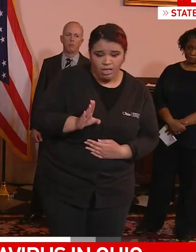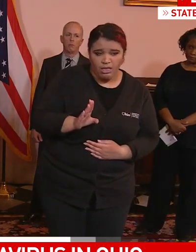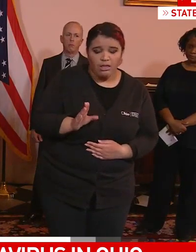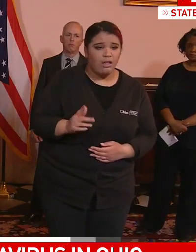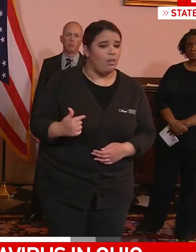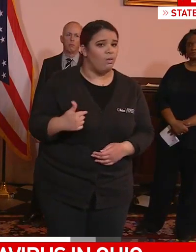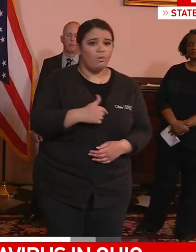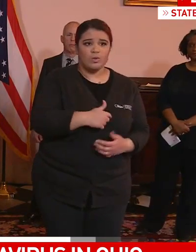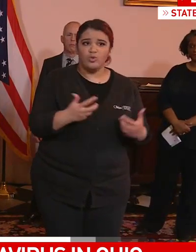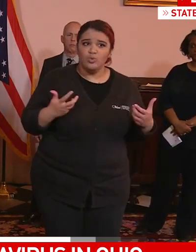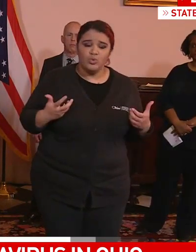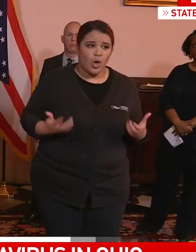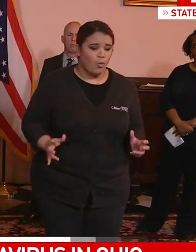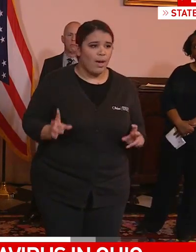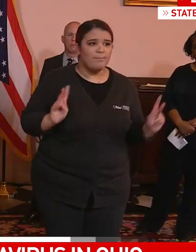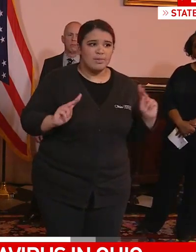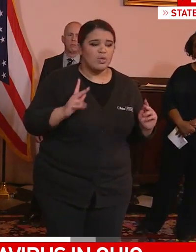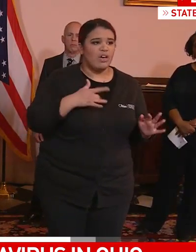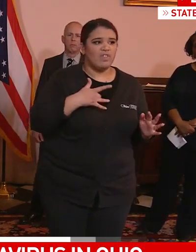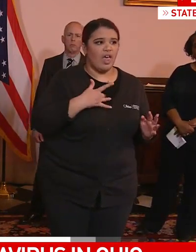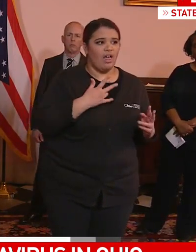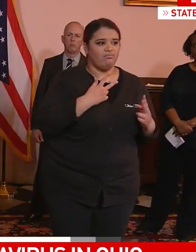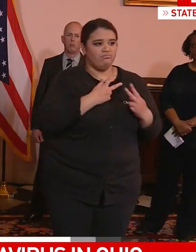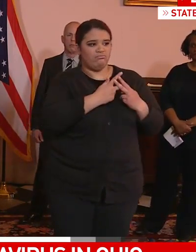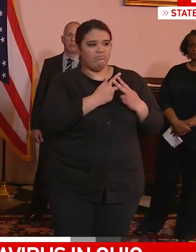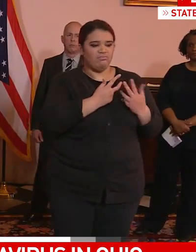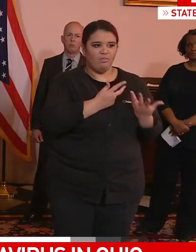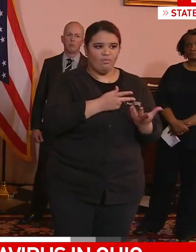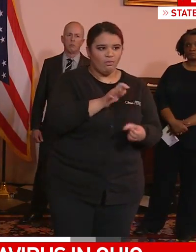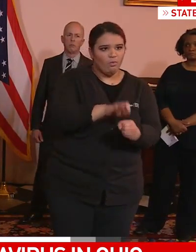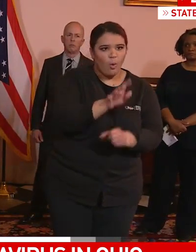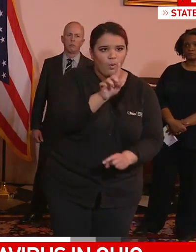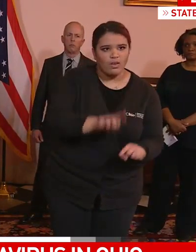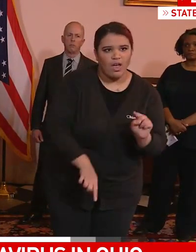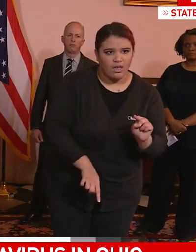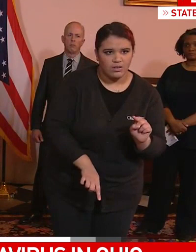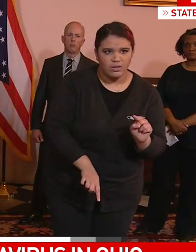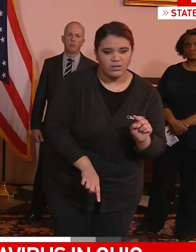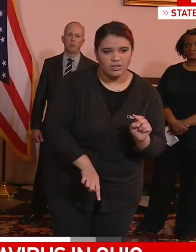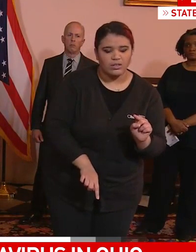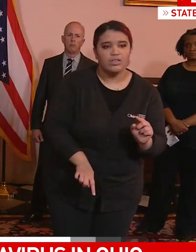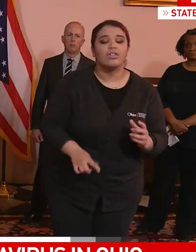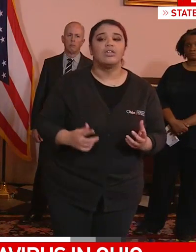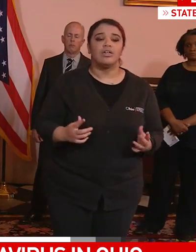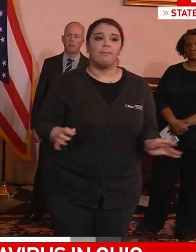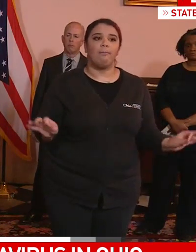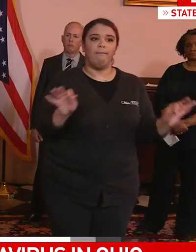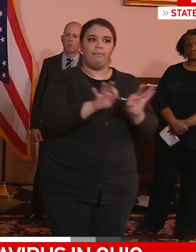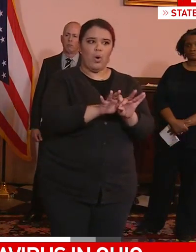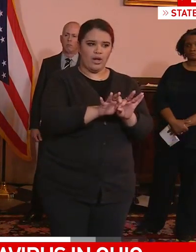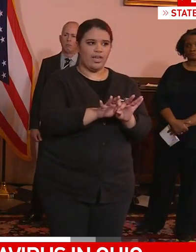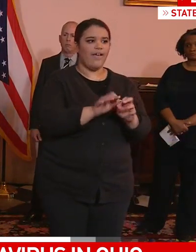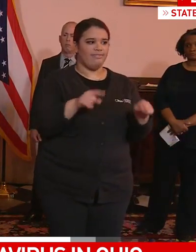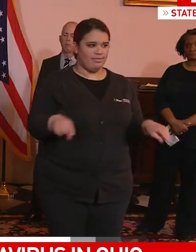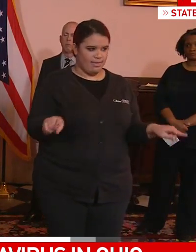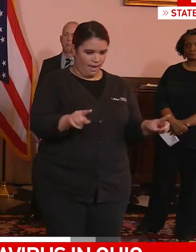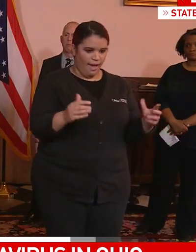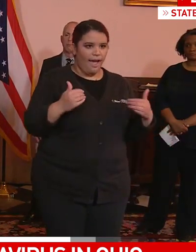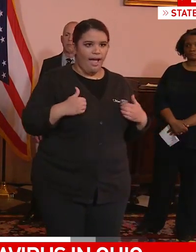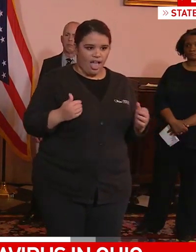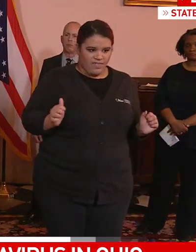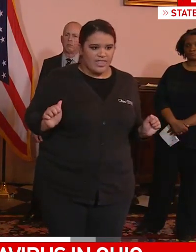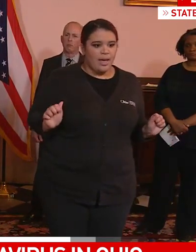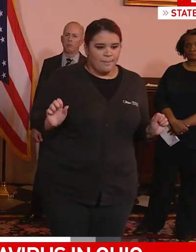they cannot vote. We want to give them plenty of time, as much time as humanly possible, understanding that this is a